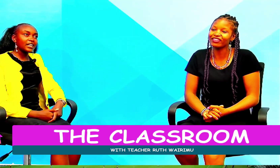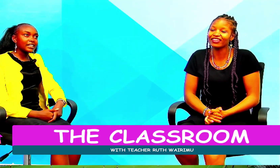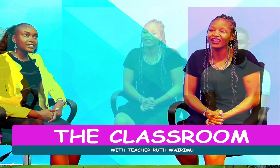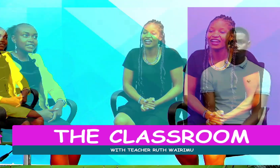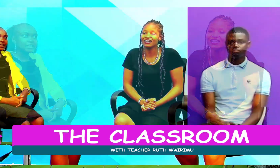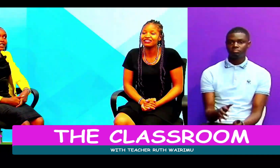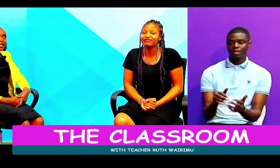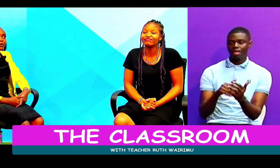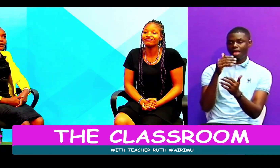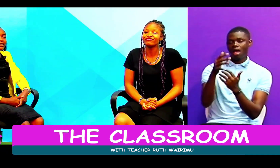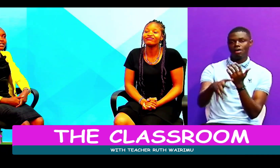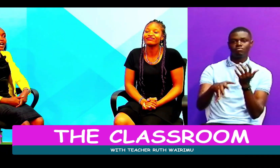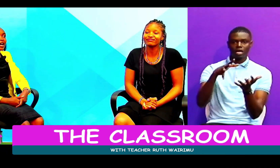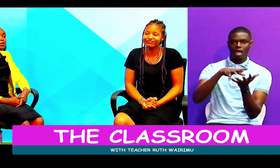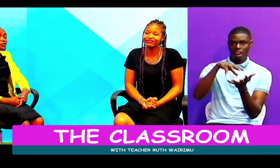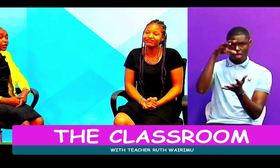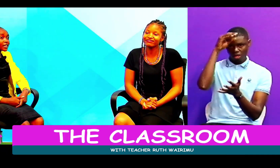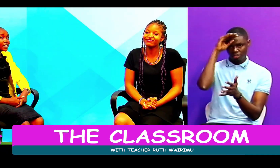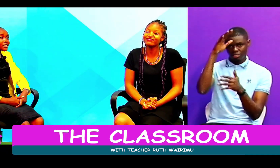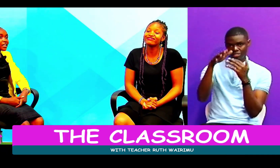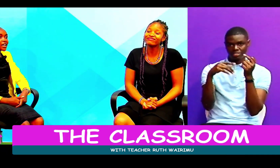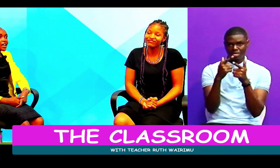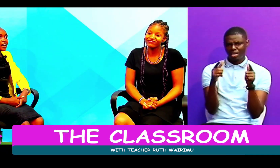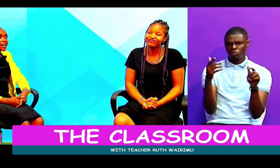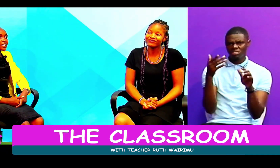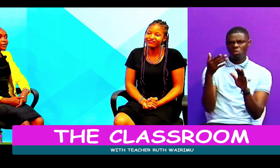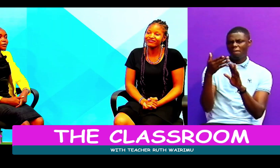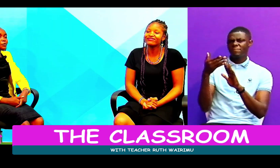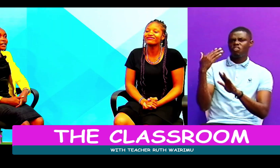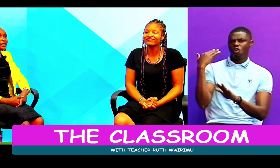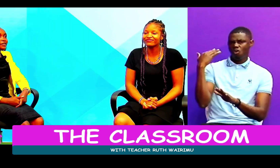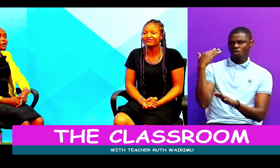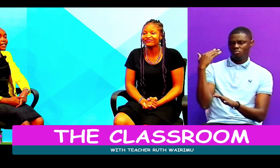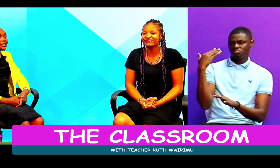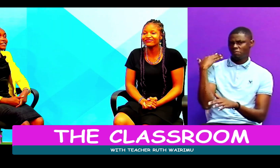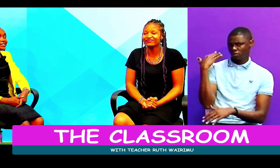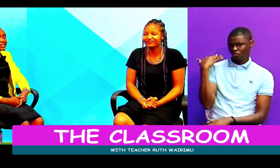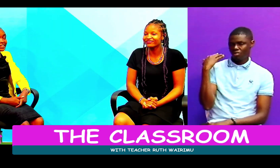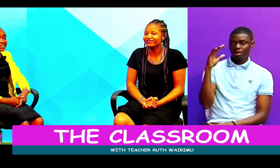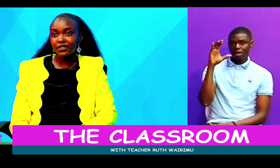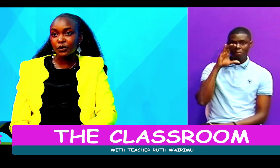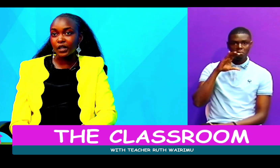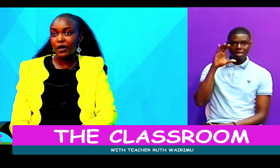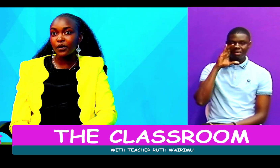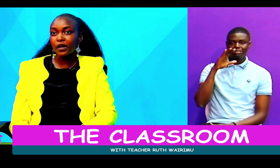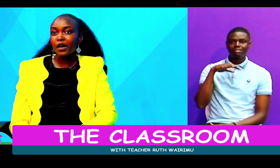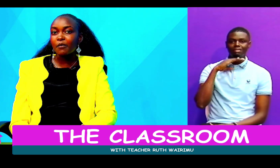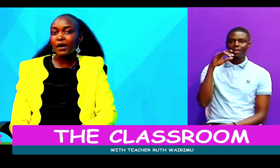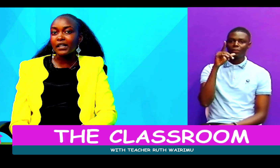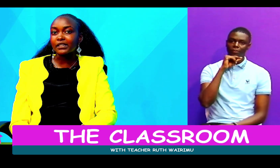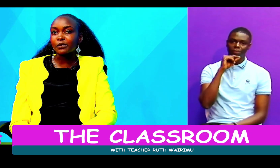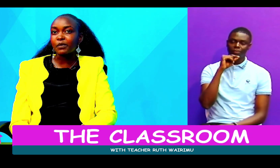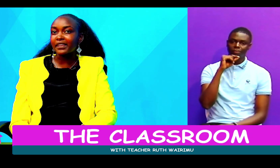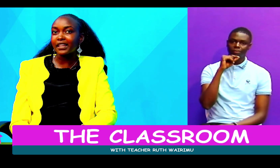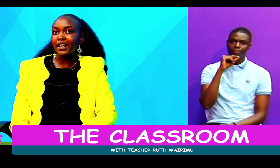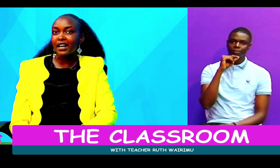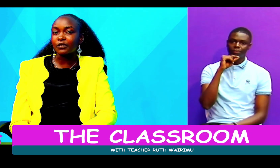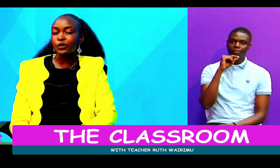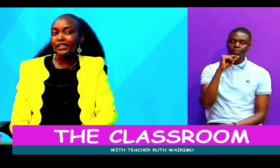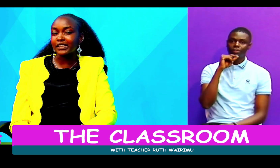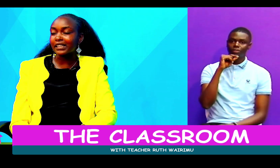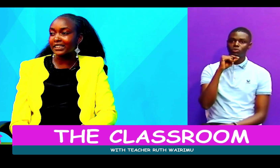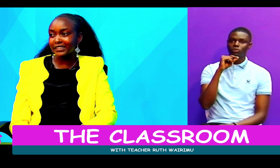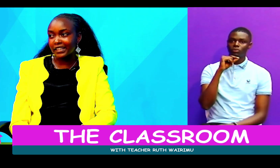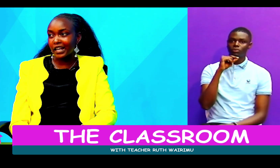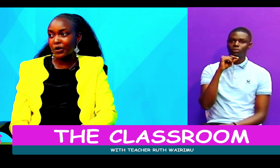After I learned sign language, before that, my cousin is late for now, but by then I have